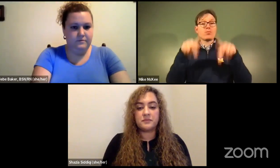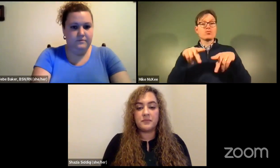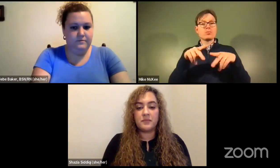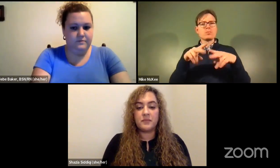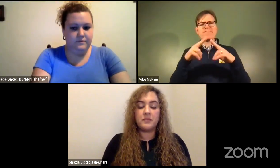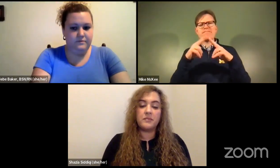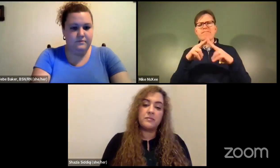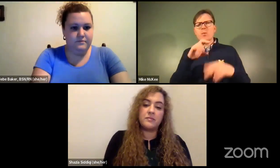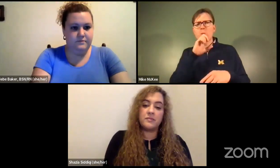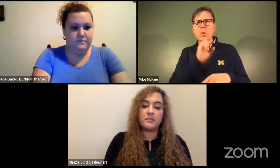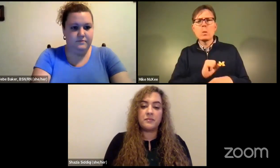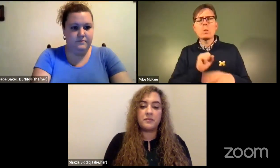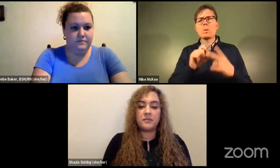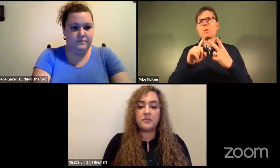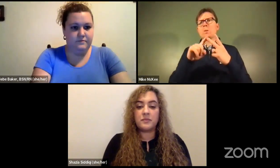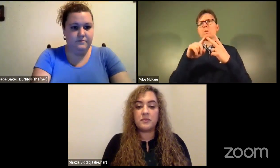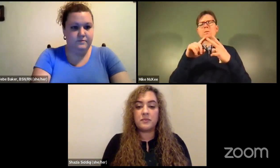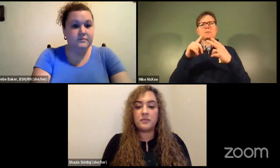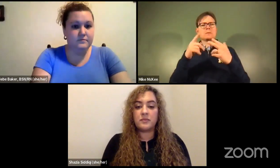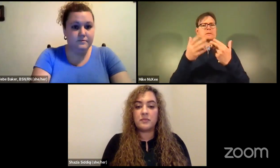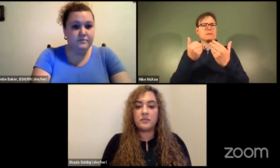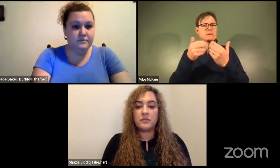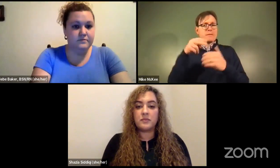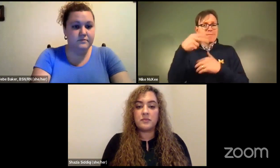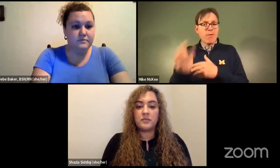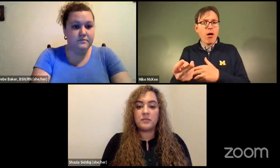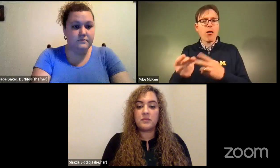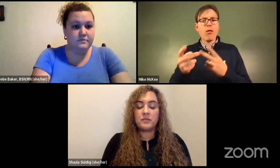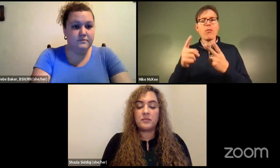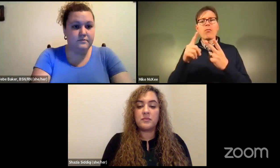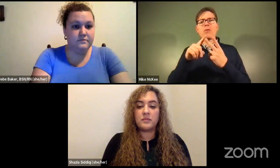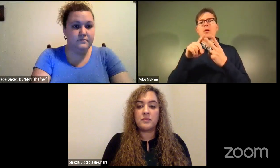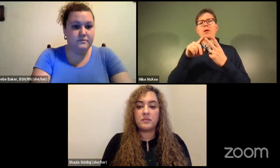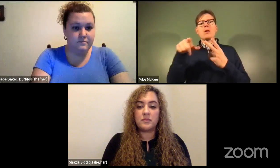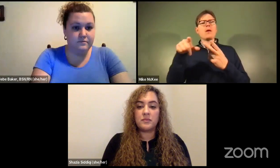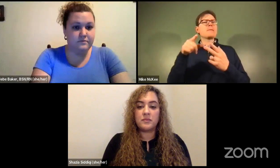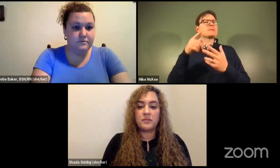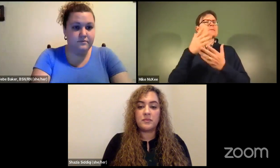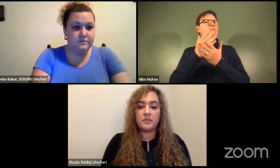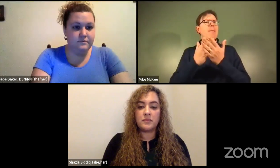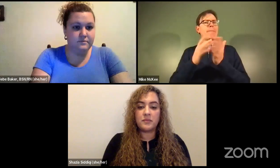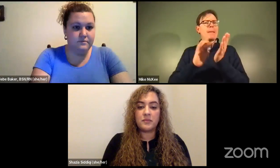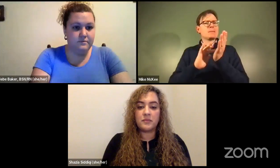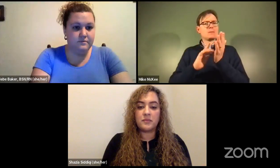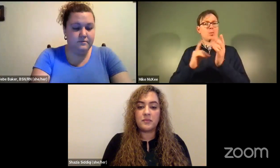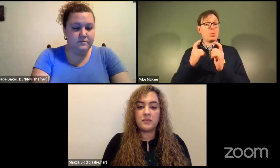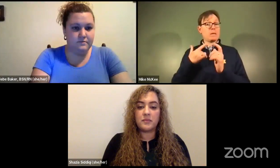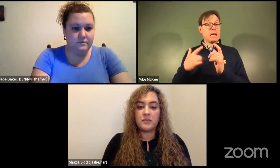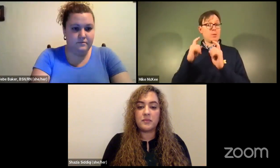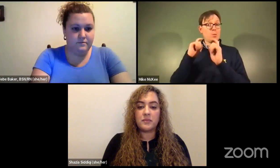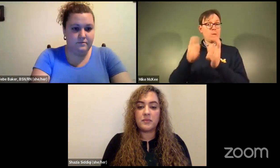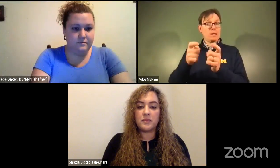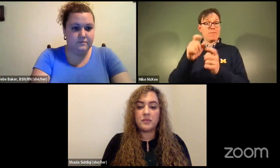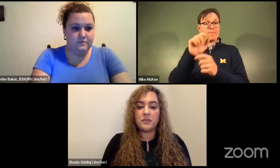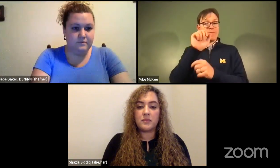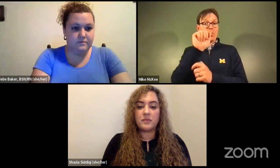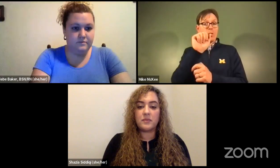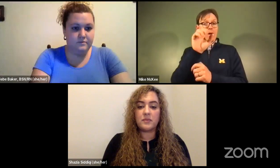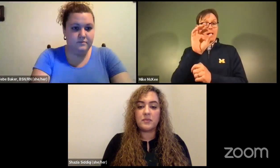So it depends if a person is very old, if they're a fall risk.